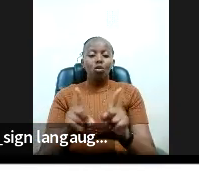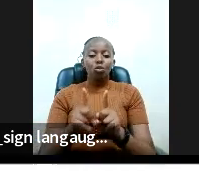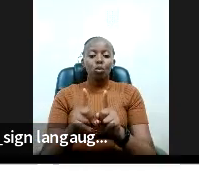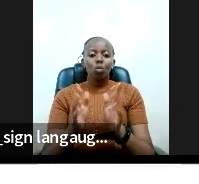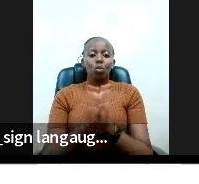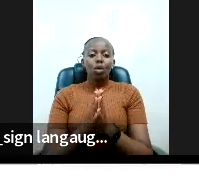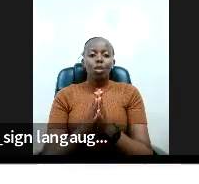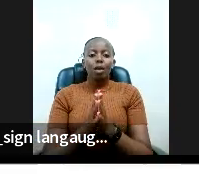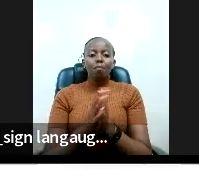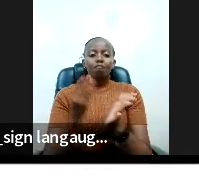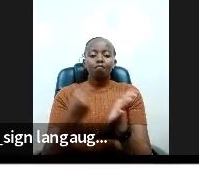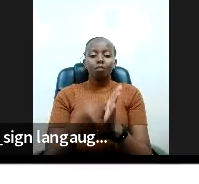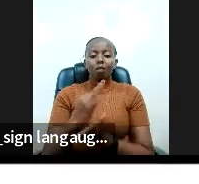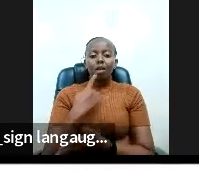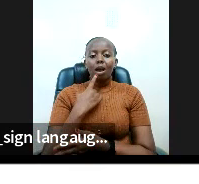of